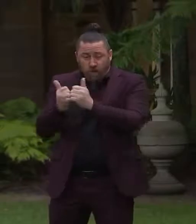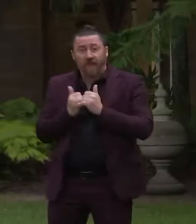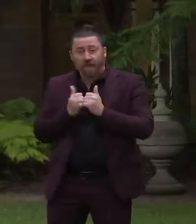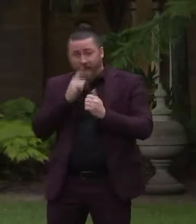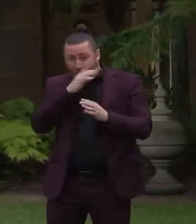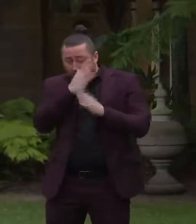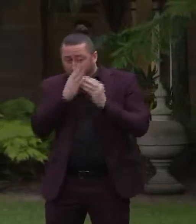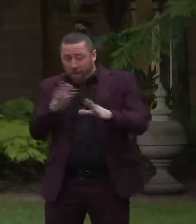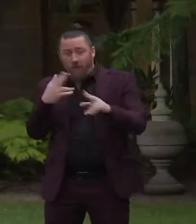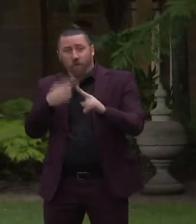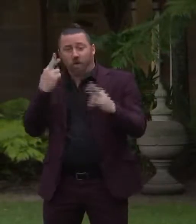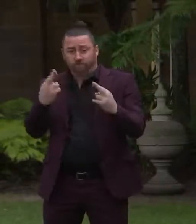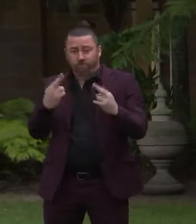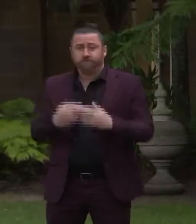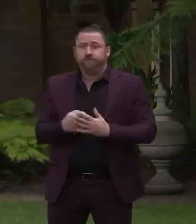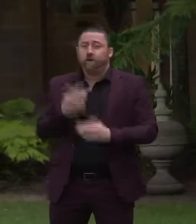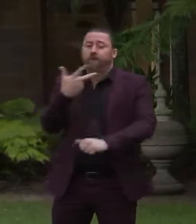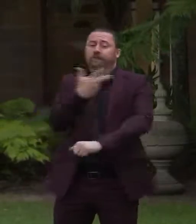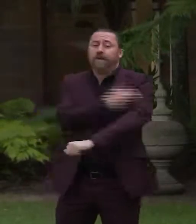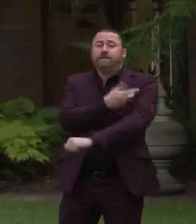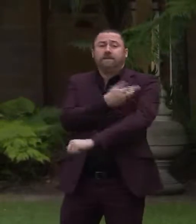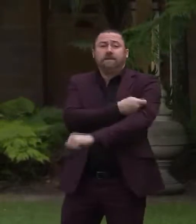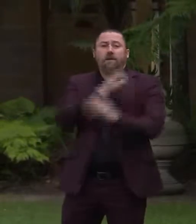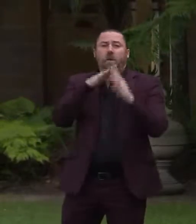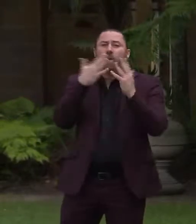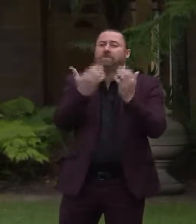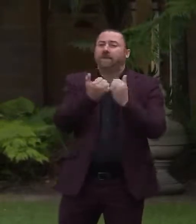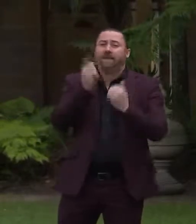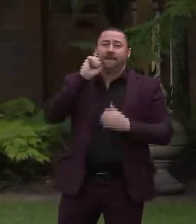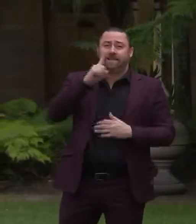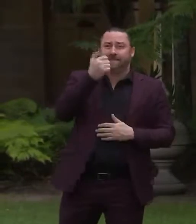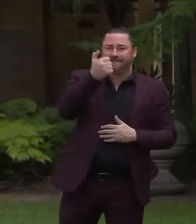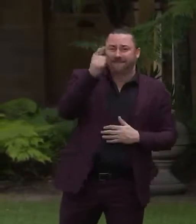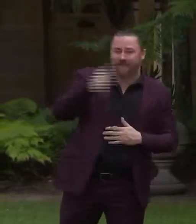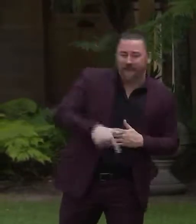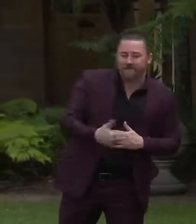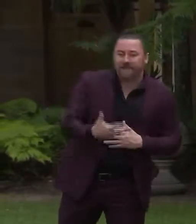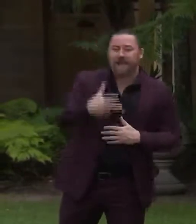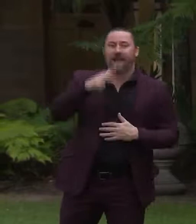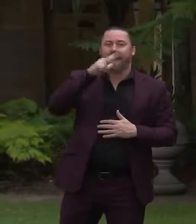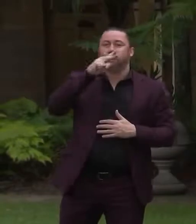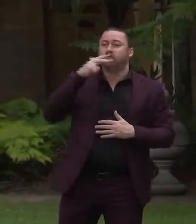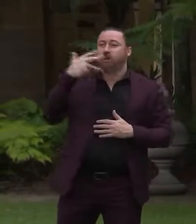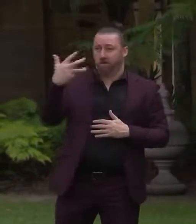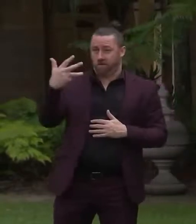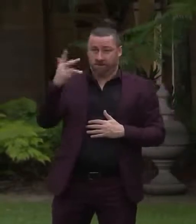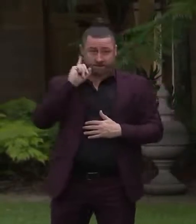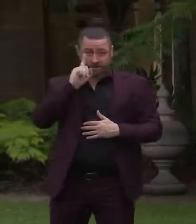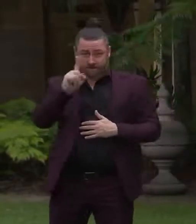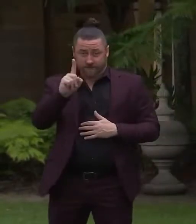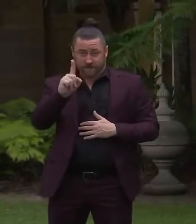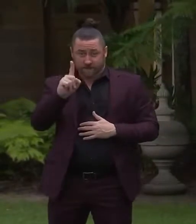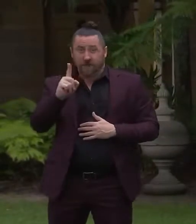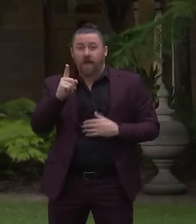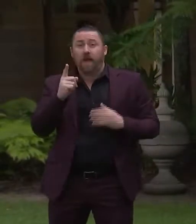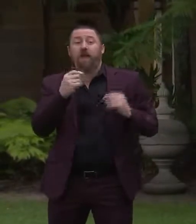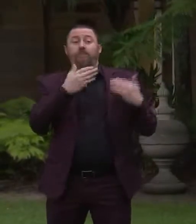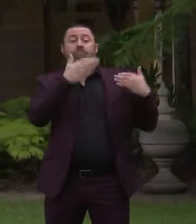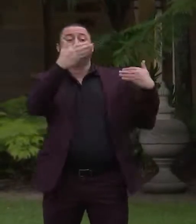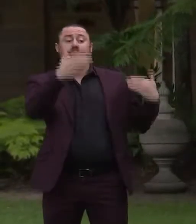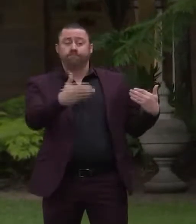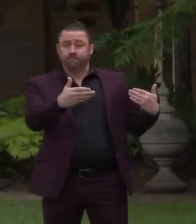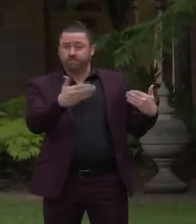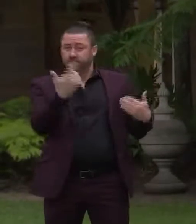number of vaccinations that were done yesterday was 6,809, and our total vaccinations since the start have